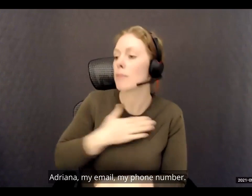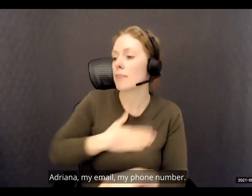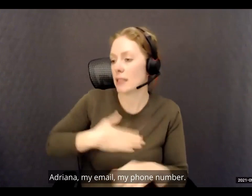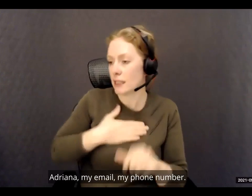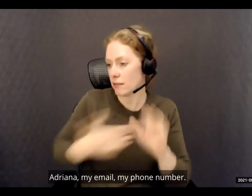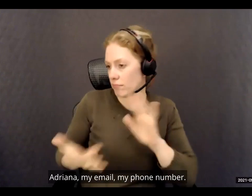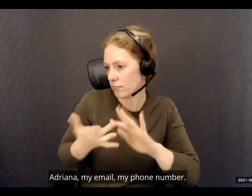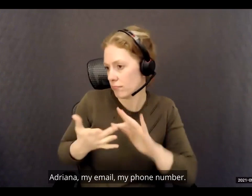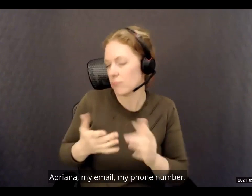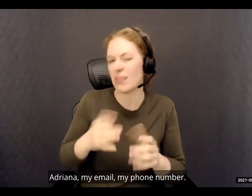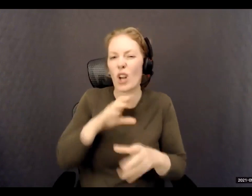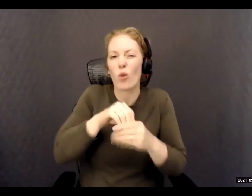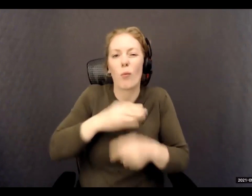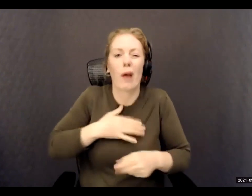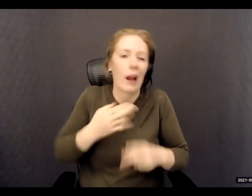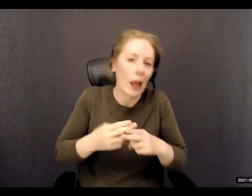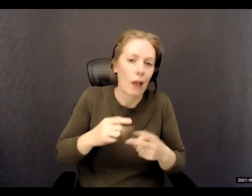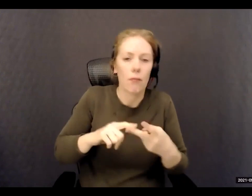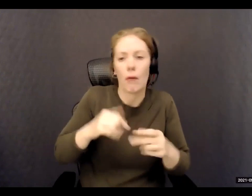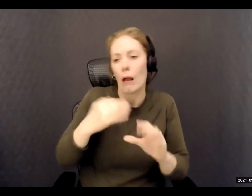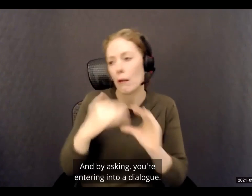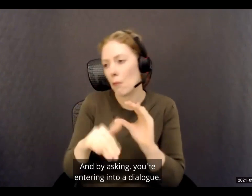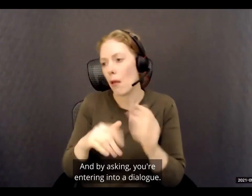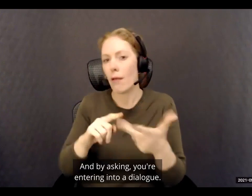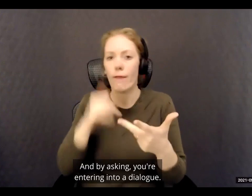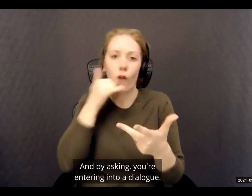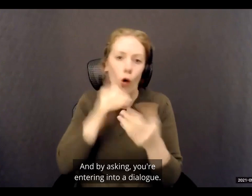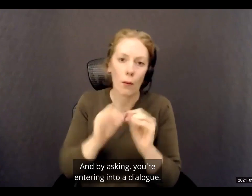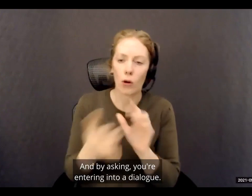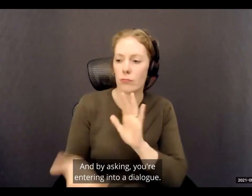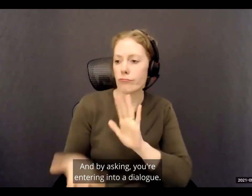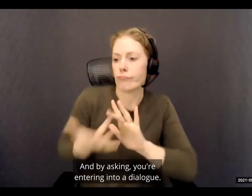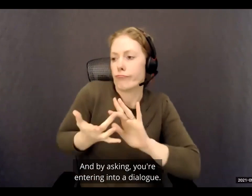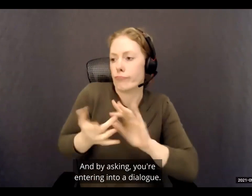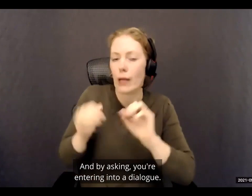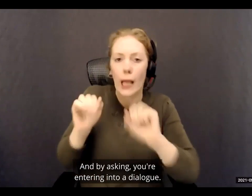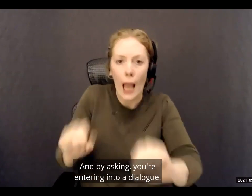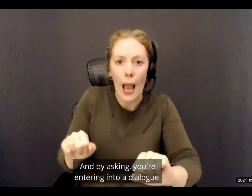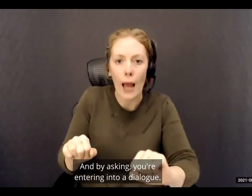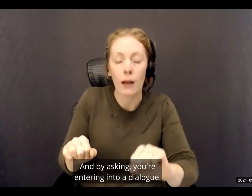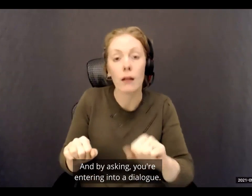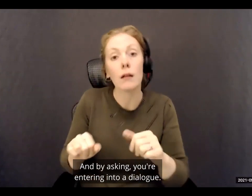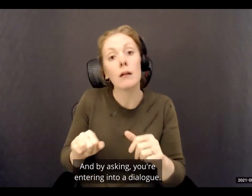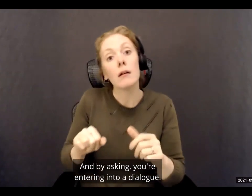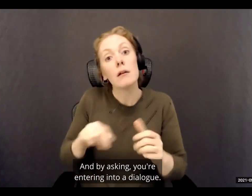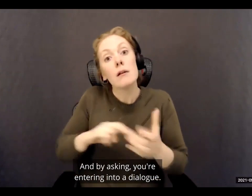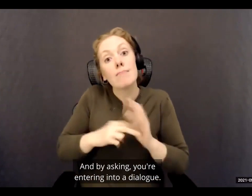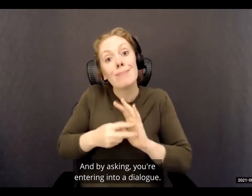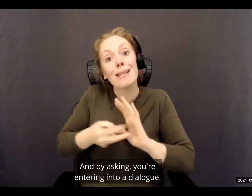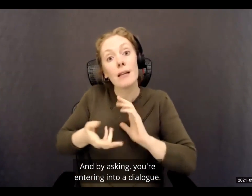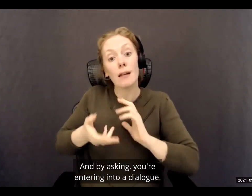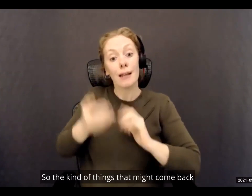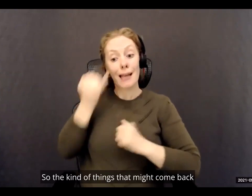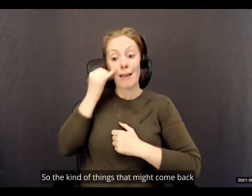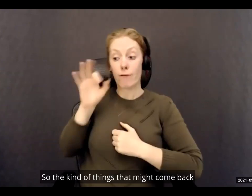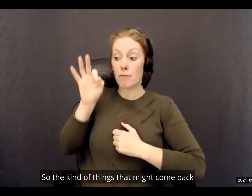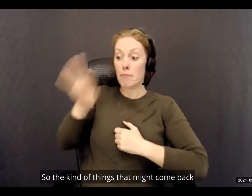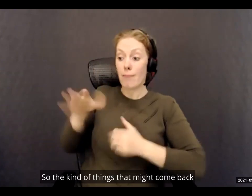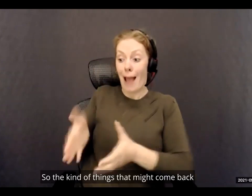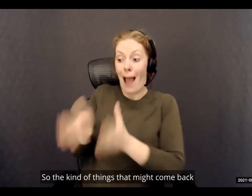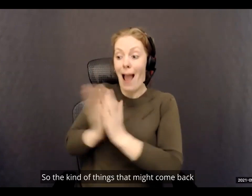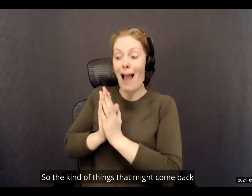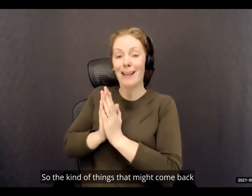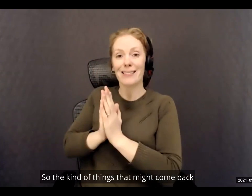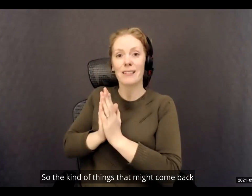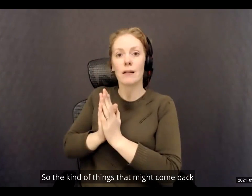my email, my phone number. And by asking, you're entering into a dialogue. So the kind